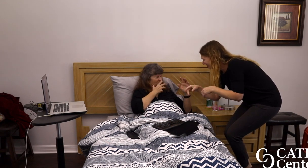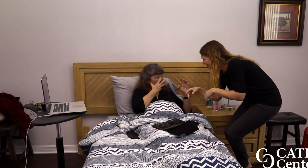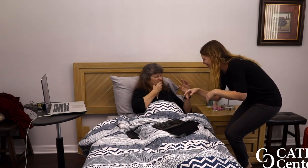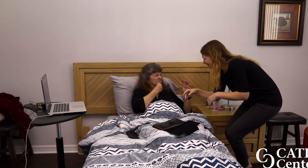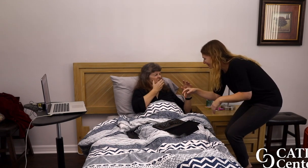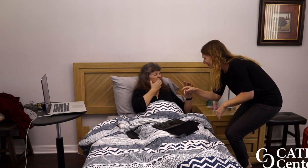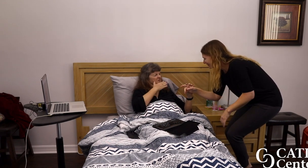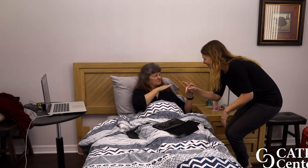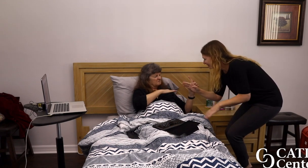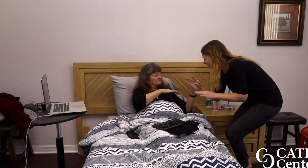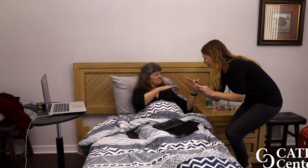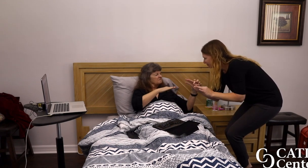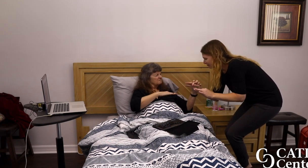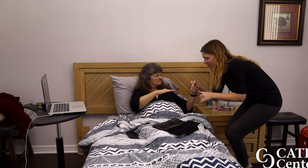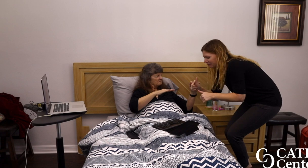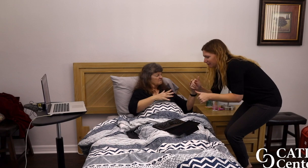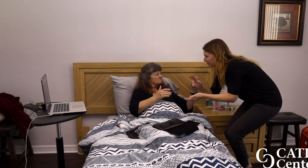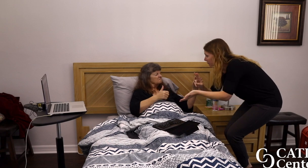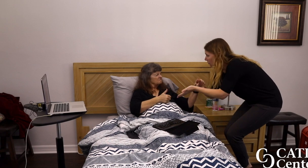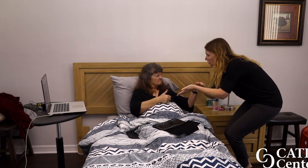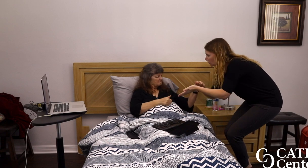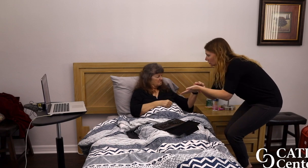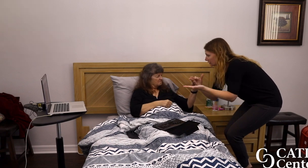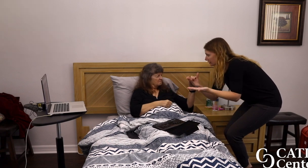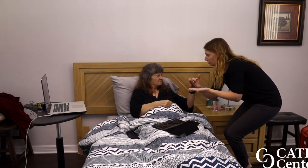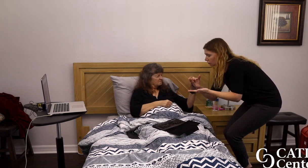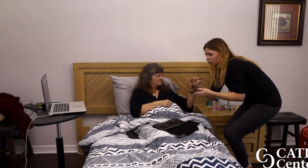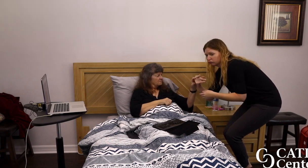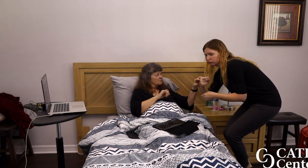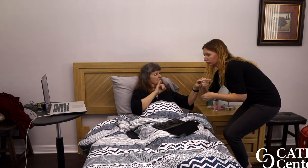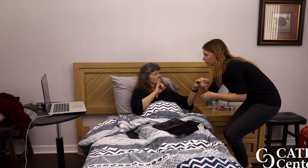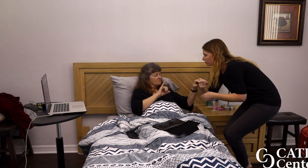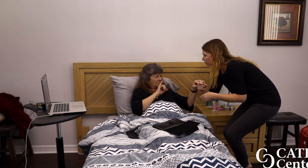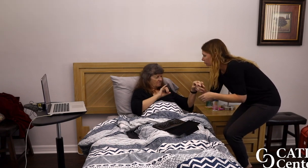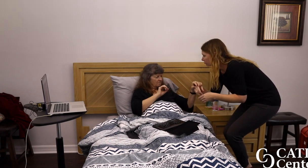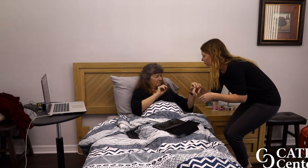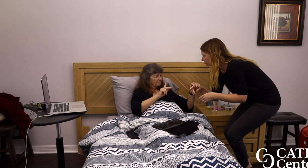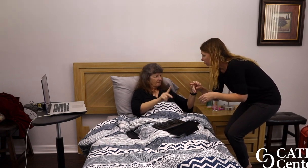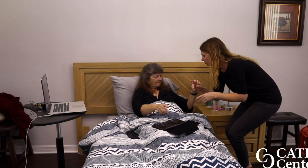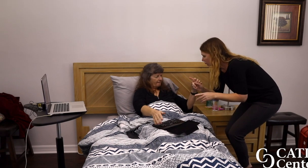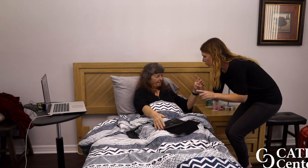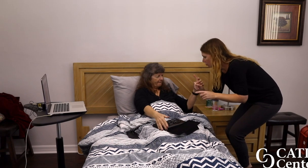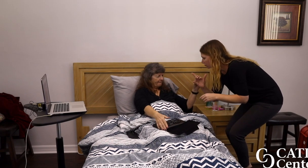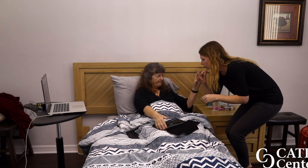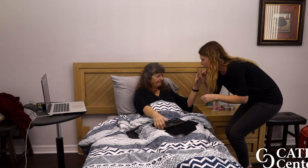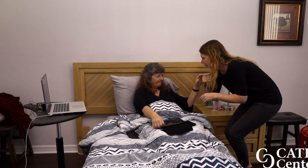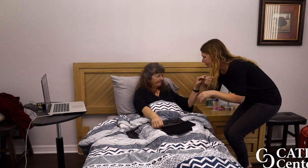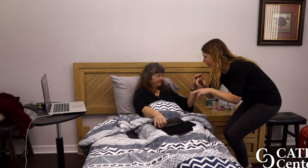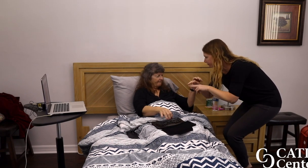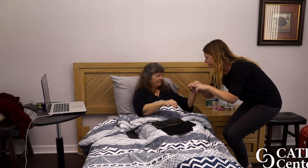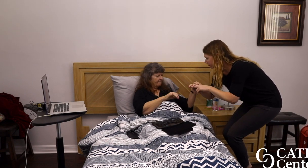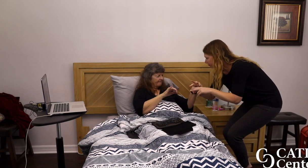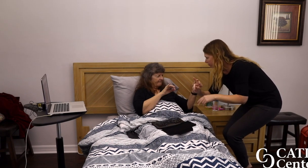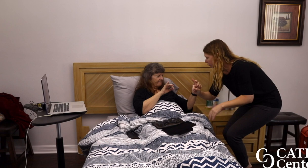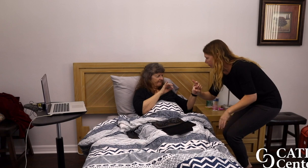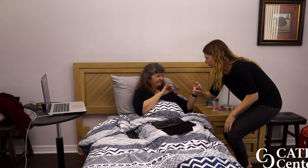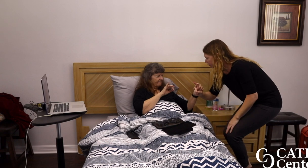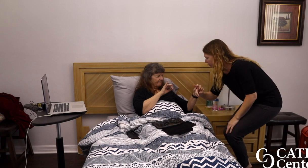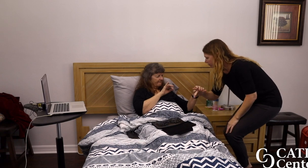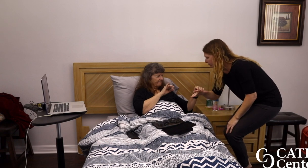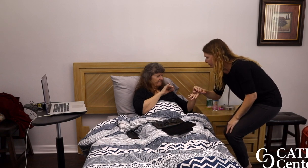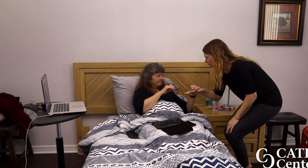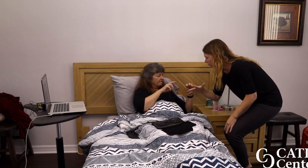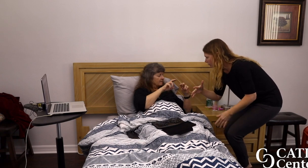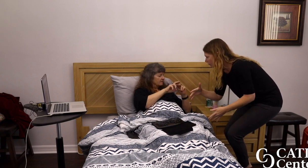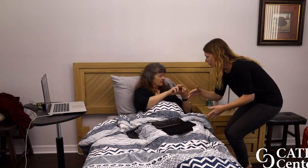interpreter saying, "Hi, this is Carrie. How have you been?" "Oh, I'm doing well." "And this is the interpreter speaking. Just to let you know, the nurse is here.